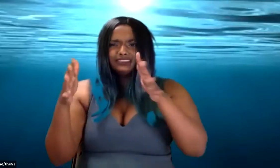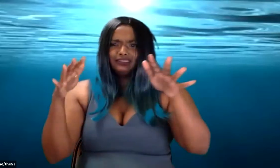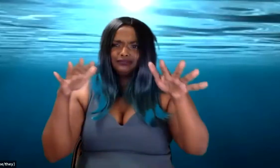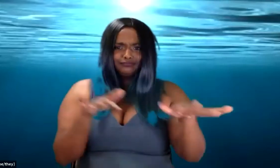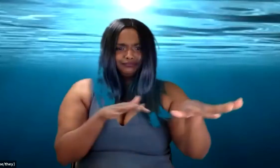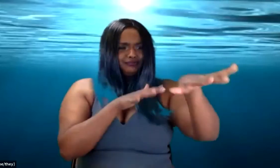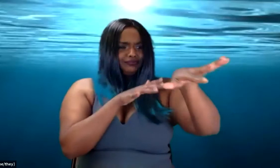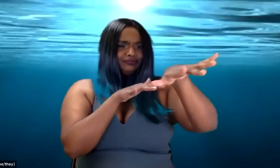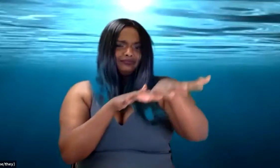Do you like a river?